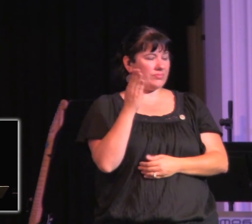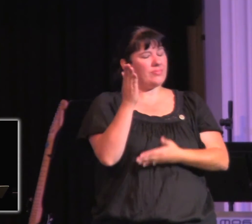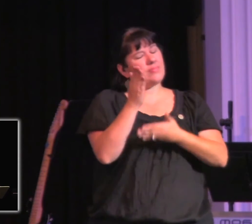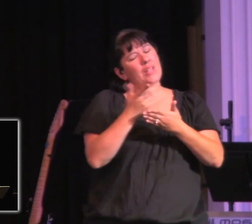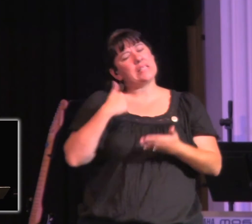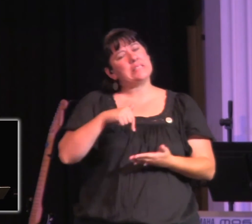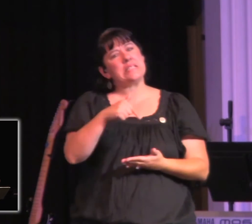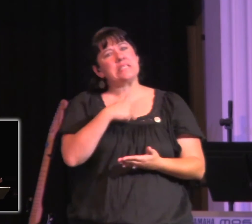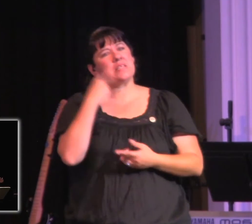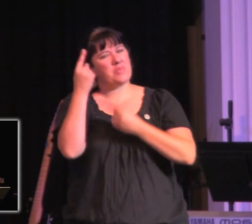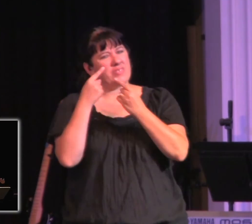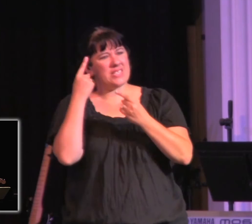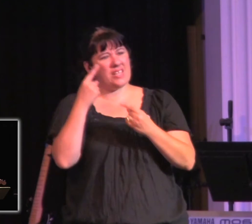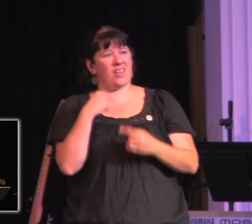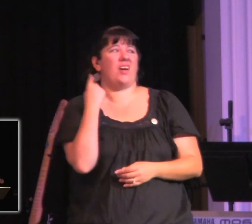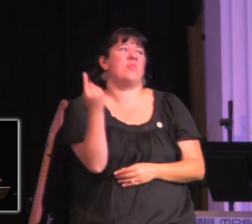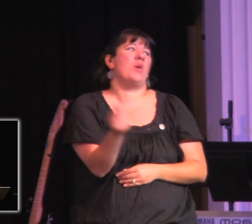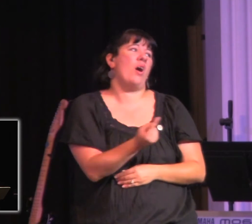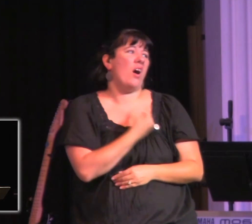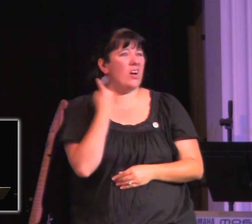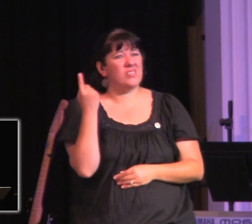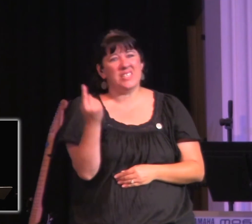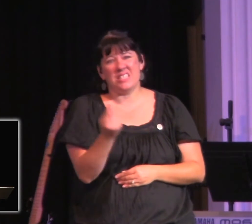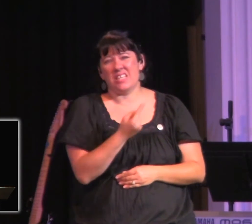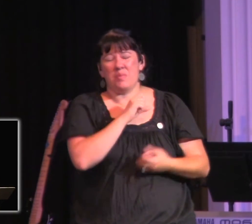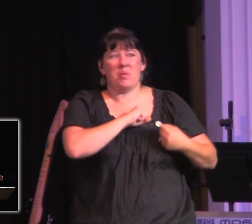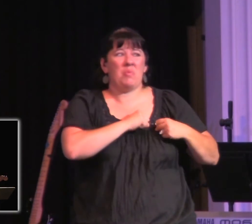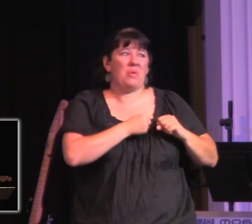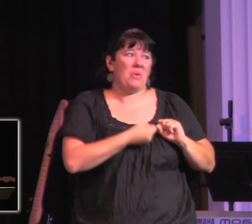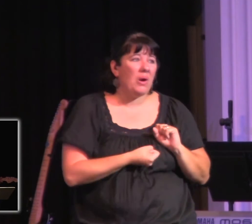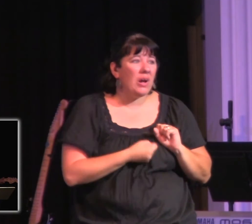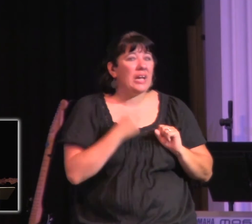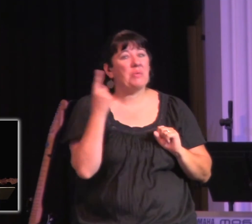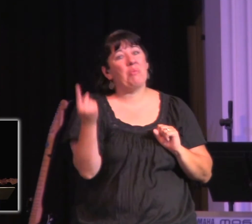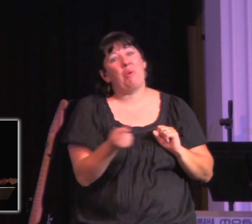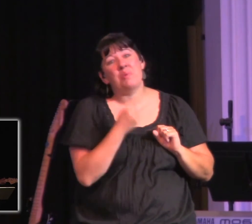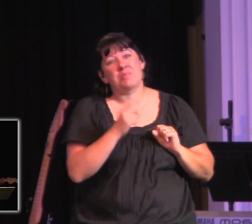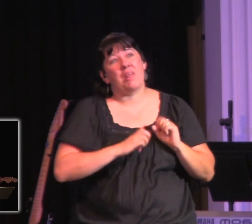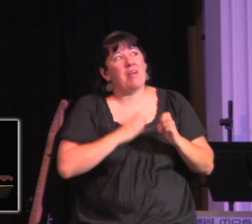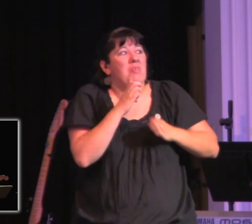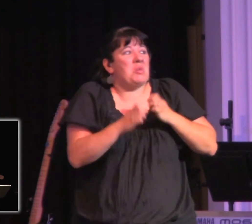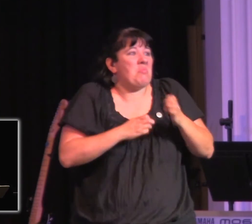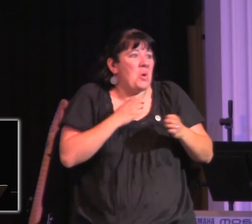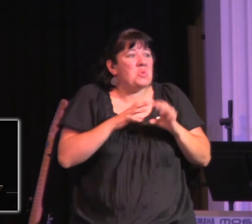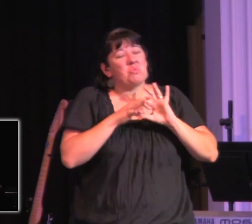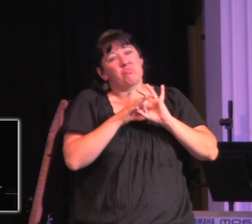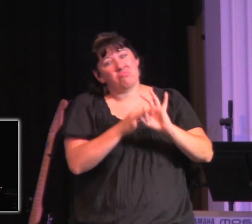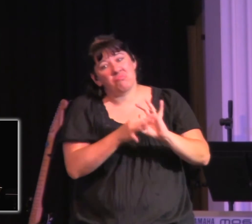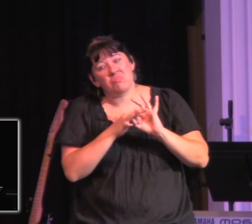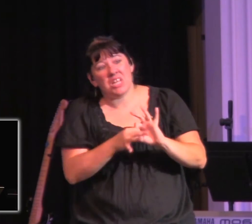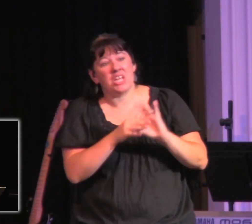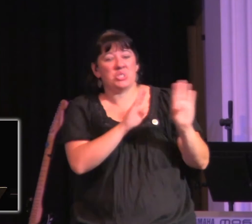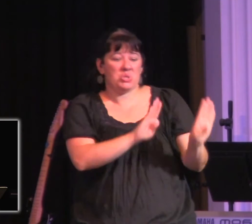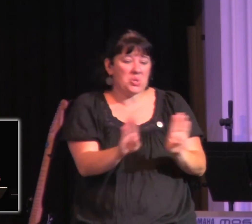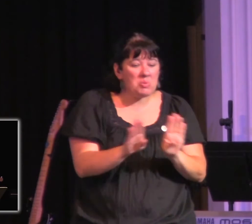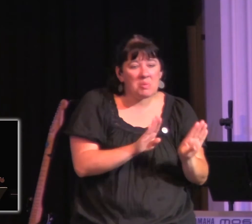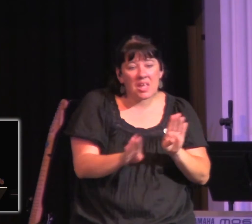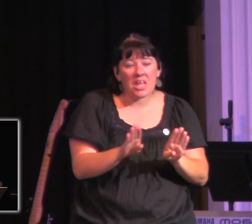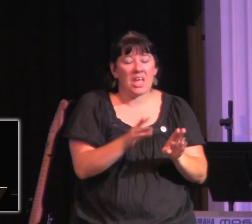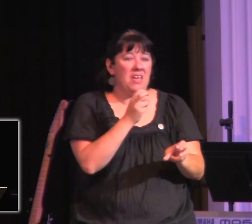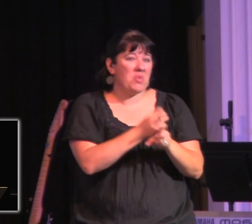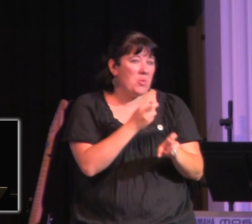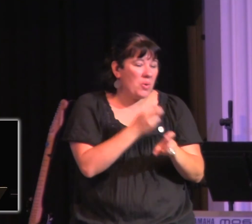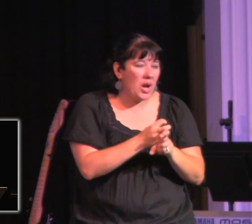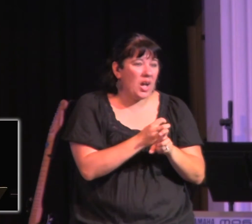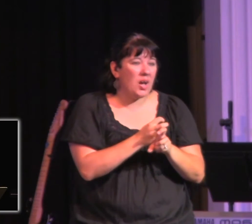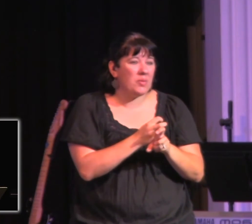and we're always going to be dysfunctional. We're always going to have problems with our emotions and our relationships and our behavior. And